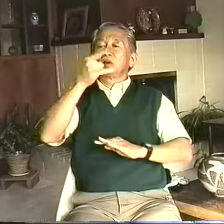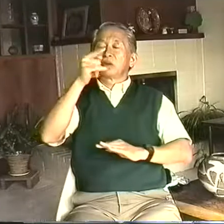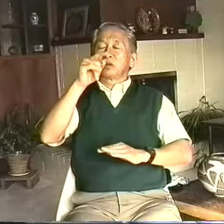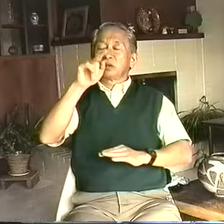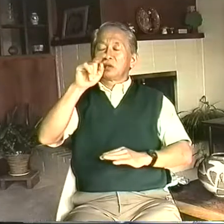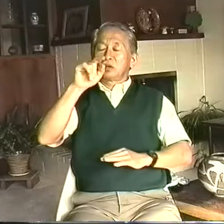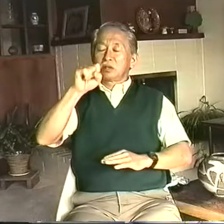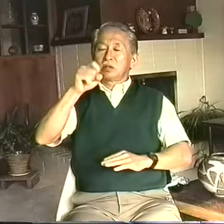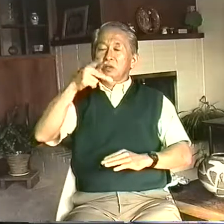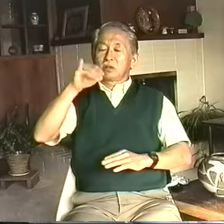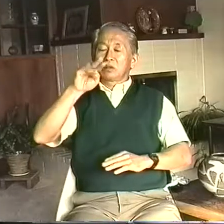Texas,